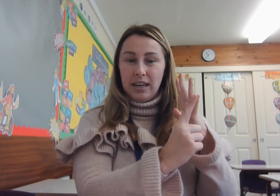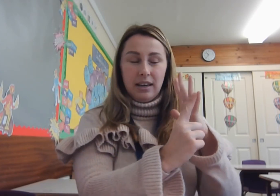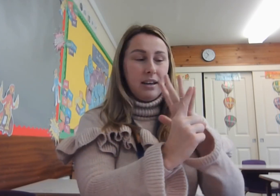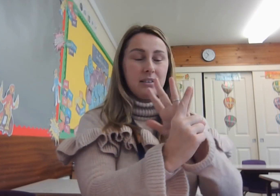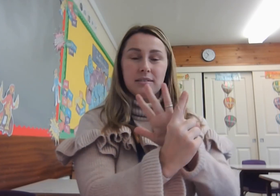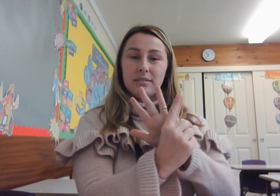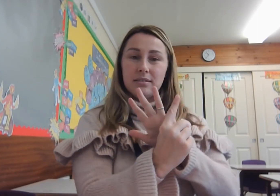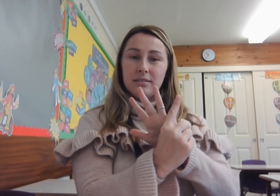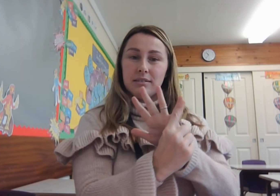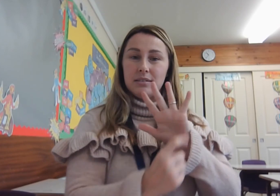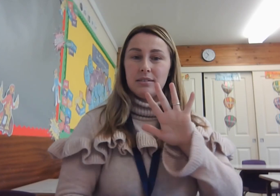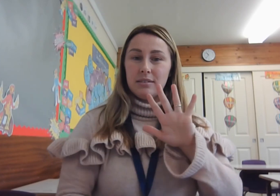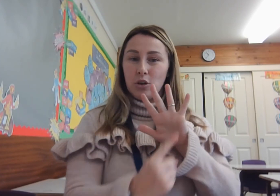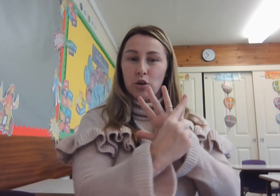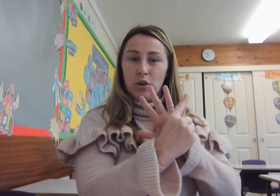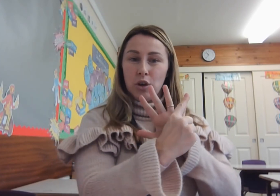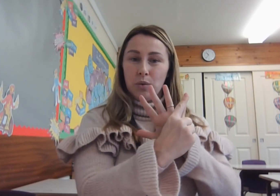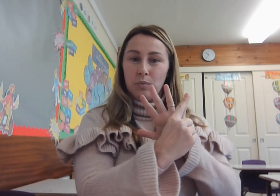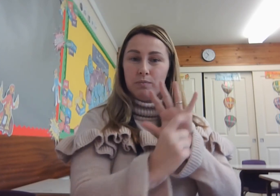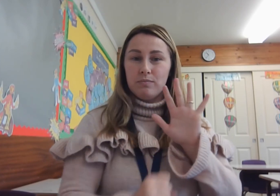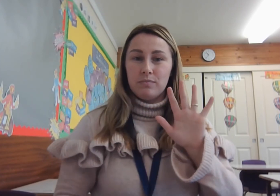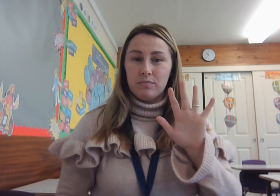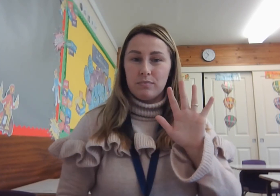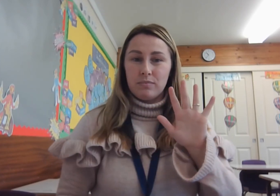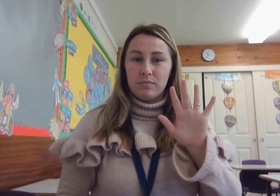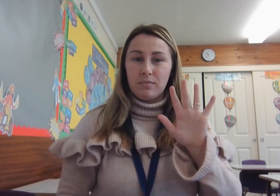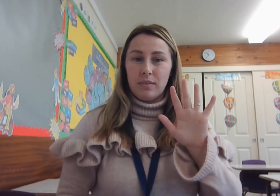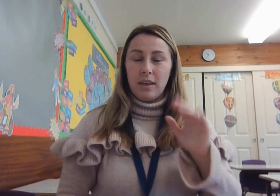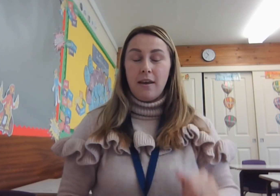finger. U.